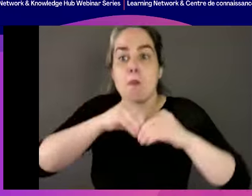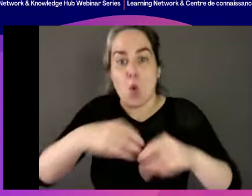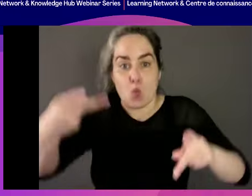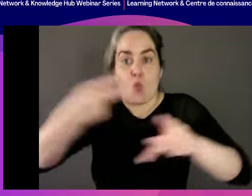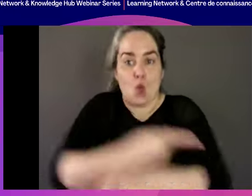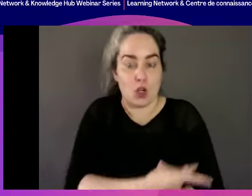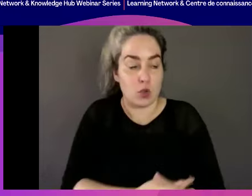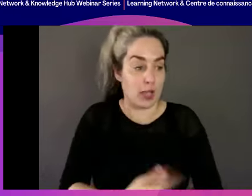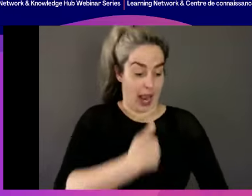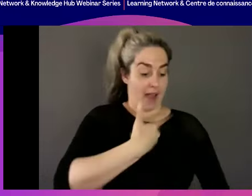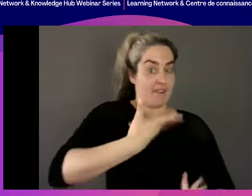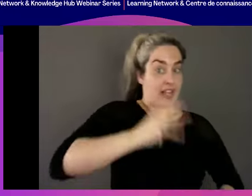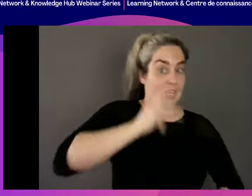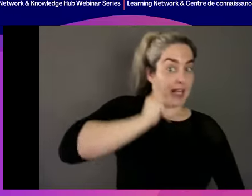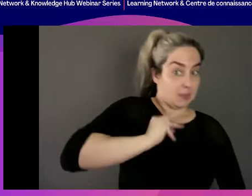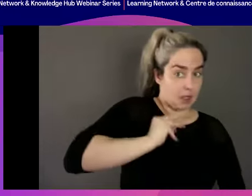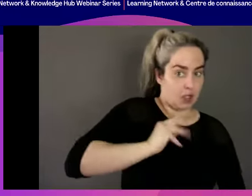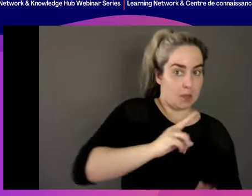normal childhood experience.